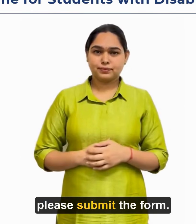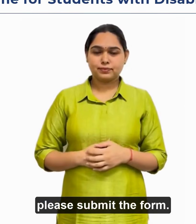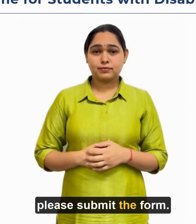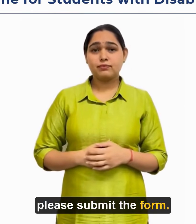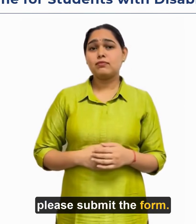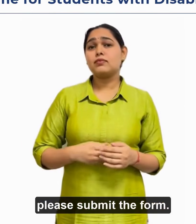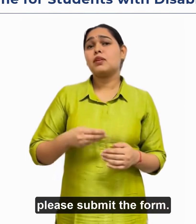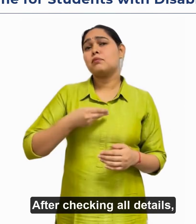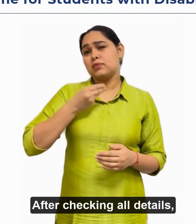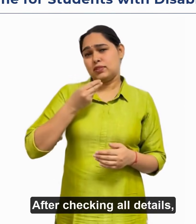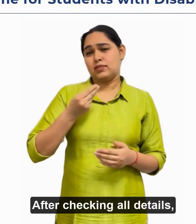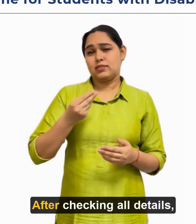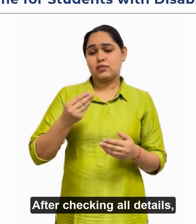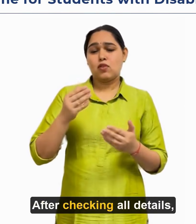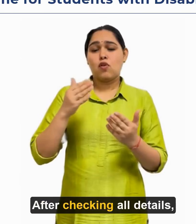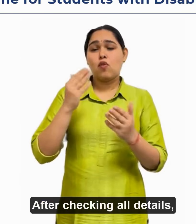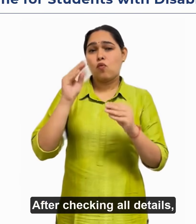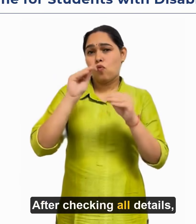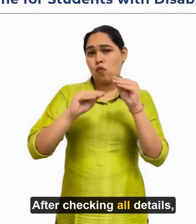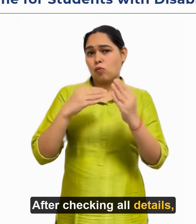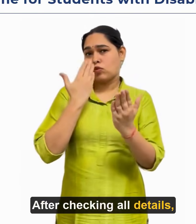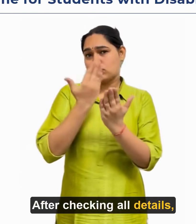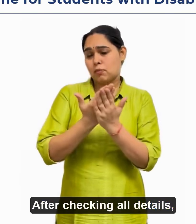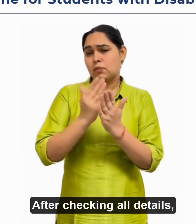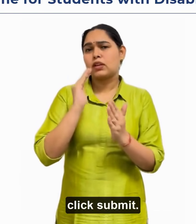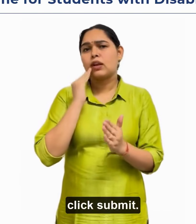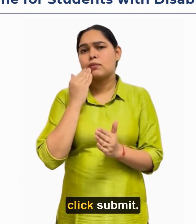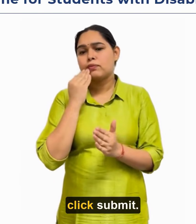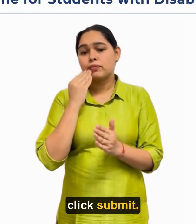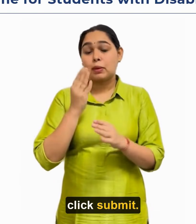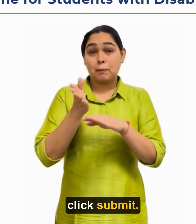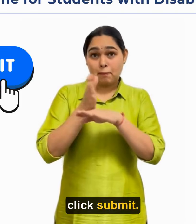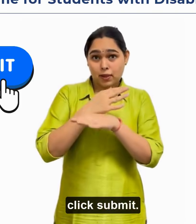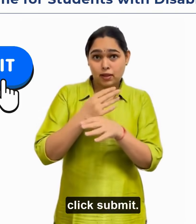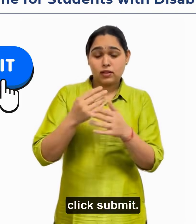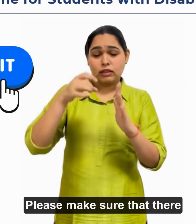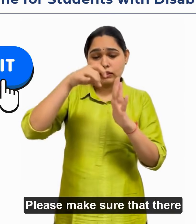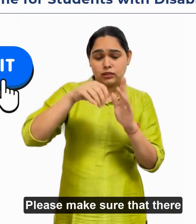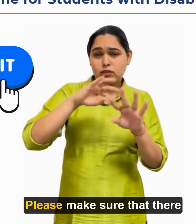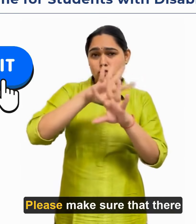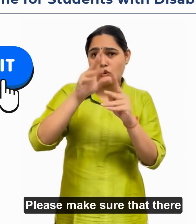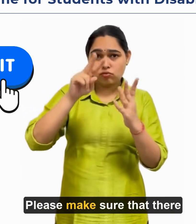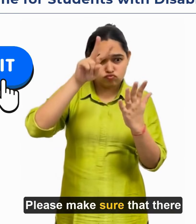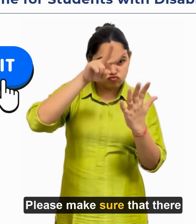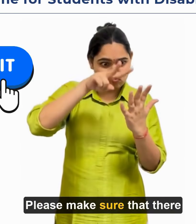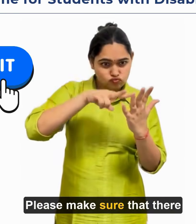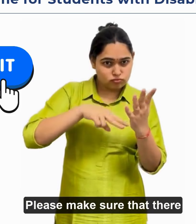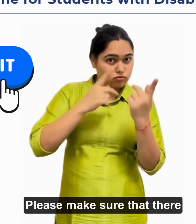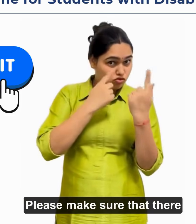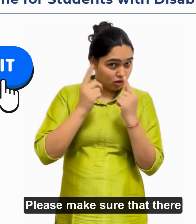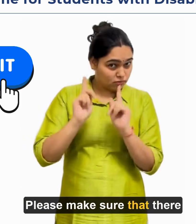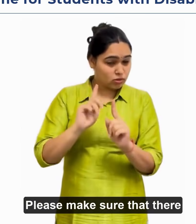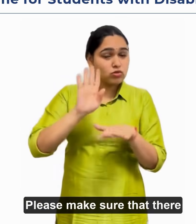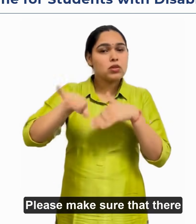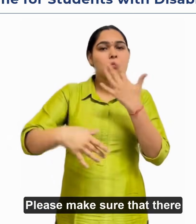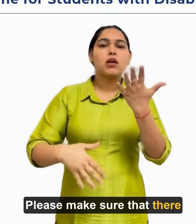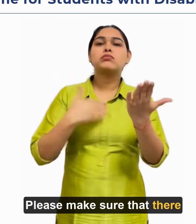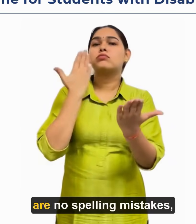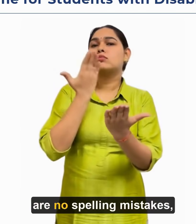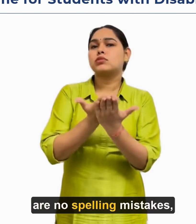the form. After checking all details, click Submit. Please make sure that there are no